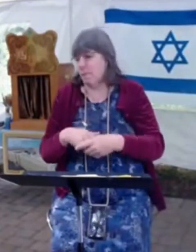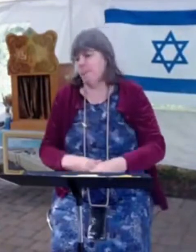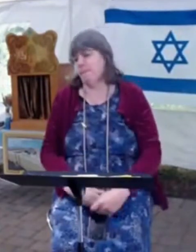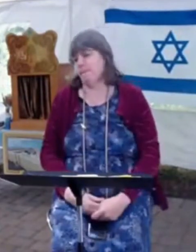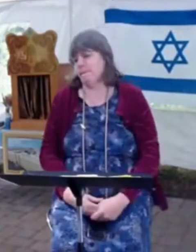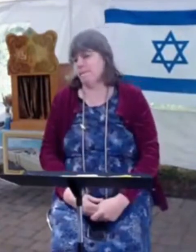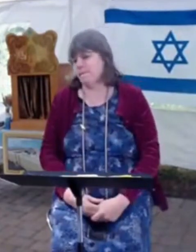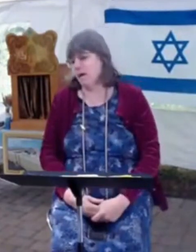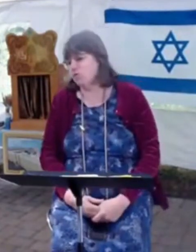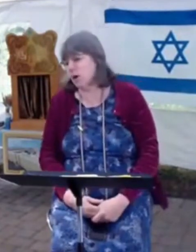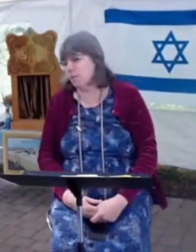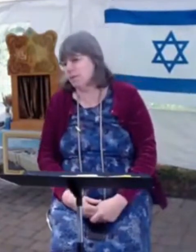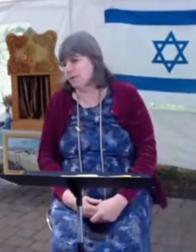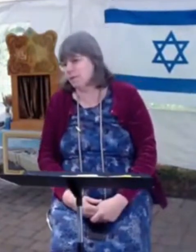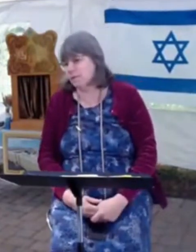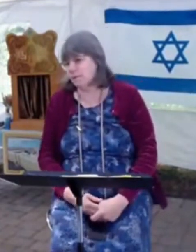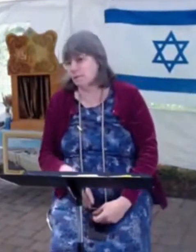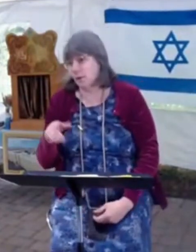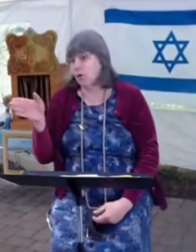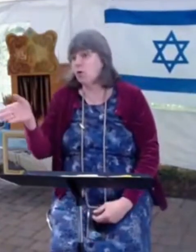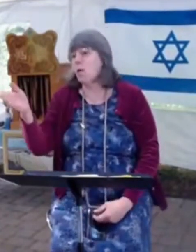the midst of a stormy sea.